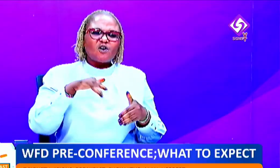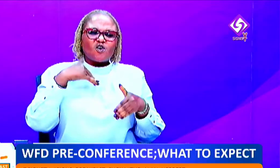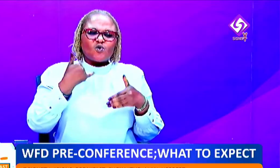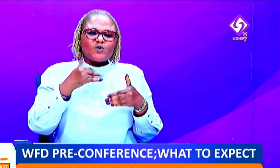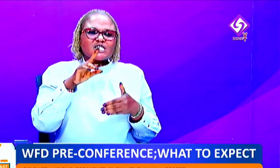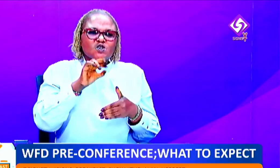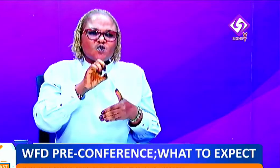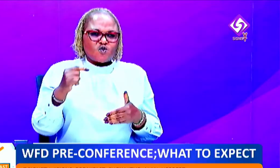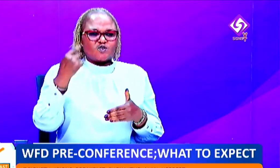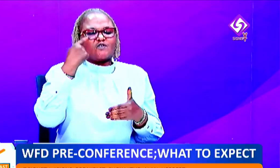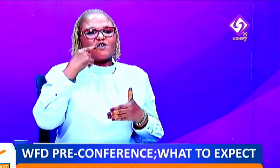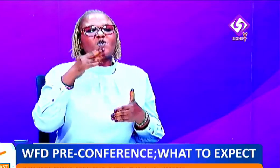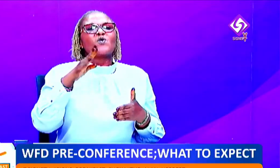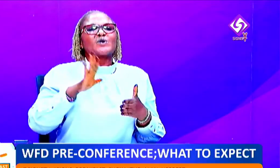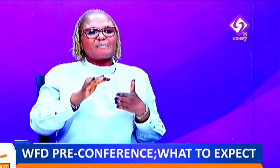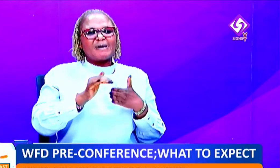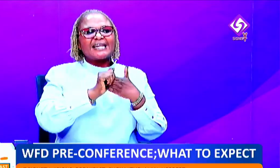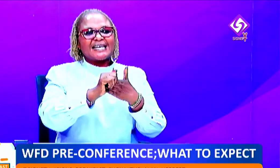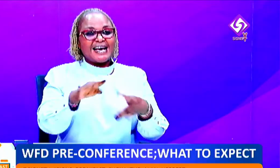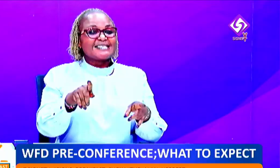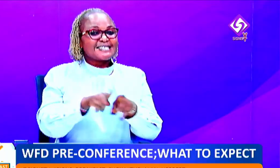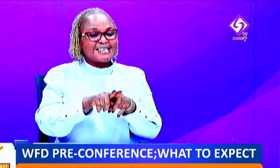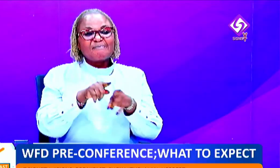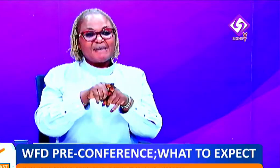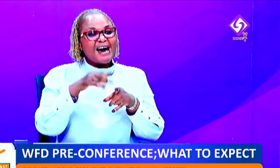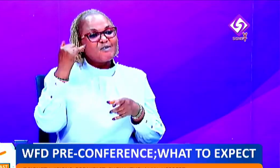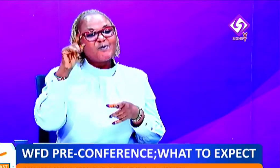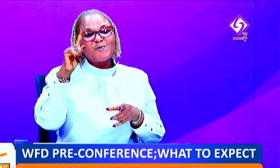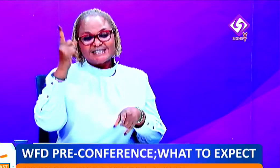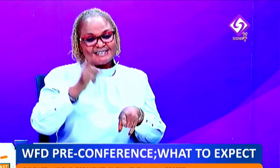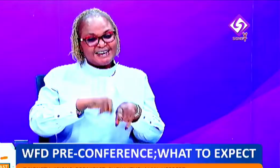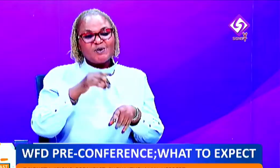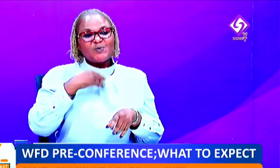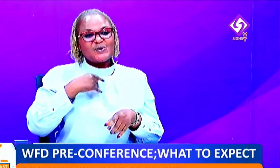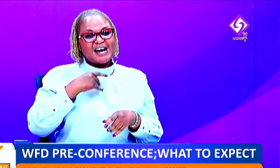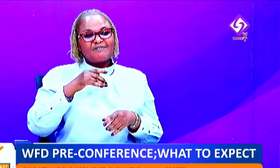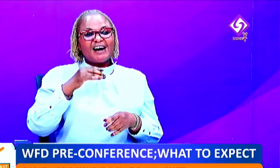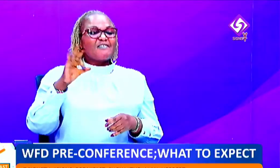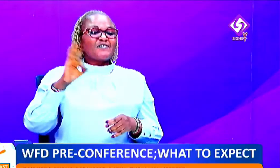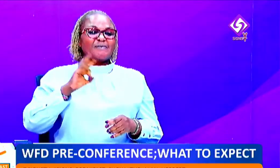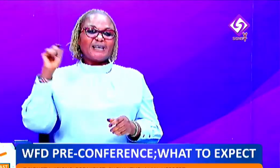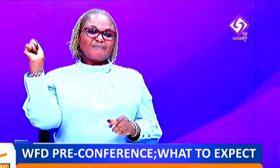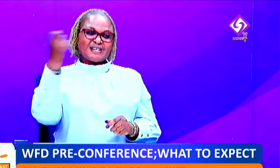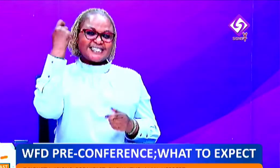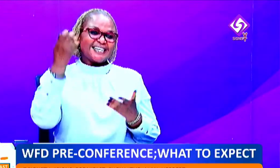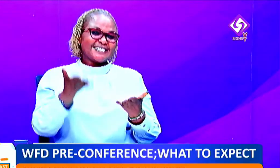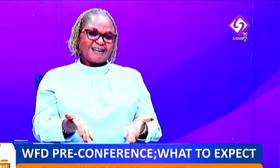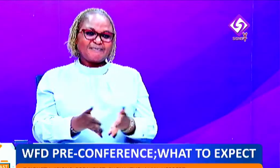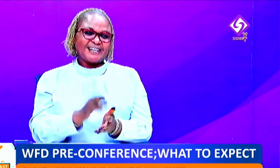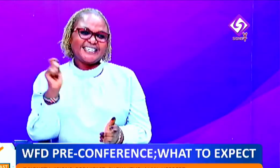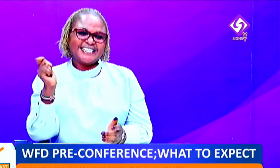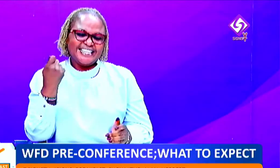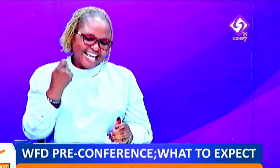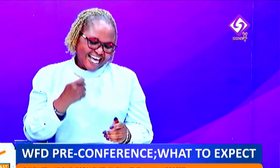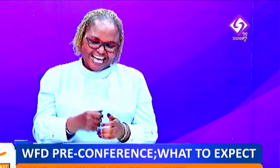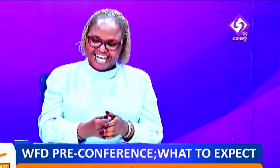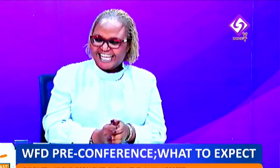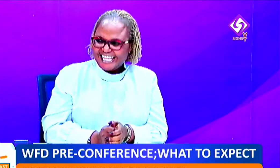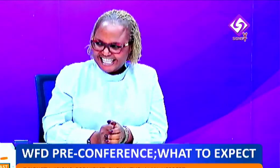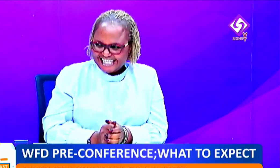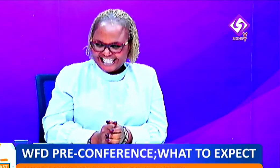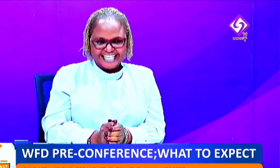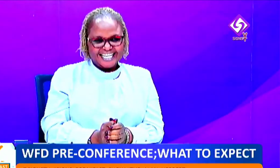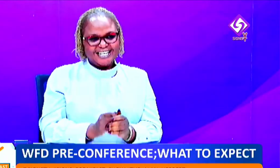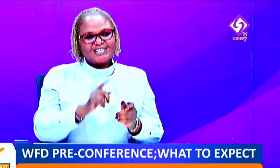space, if there are people who are leaders, I want to know that there is a woman there. And I hope one time also we will even have a female president in